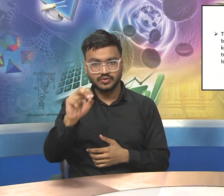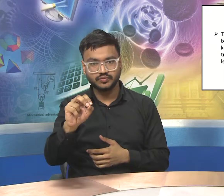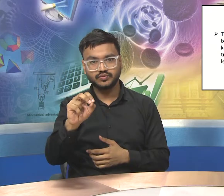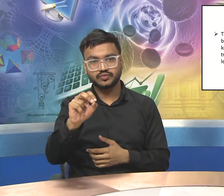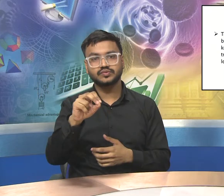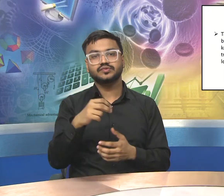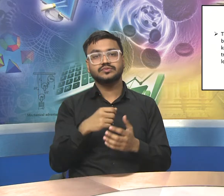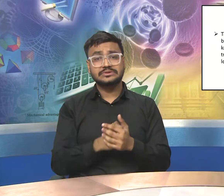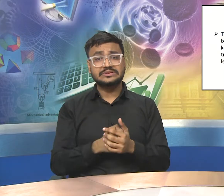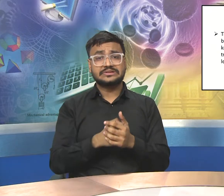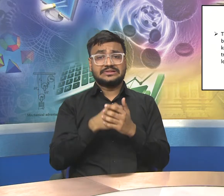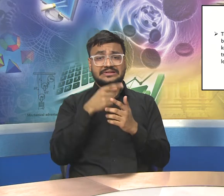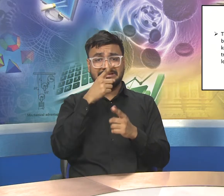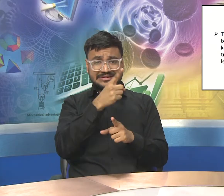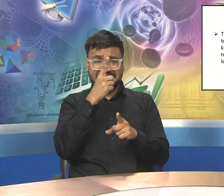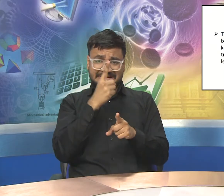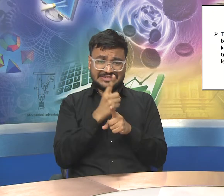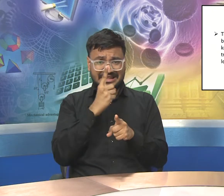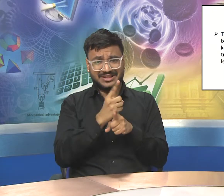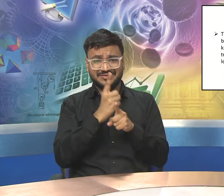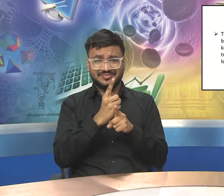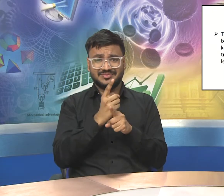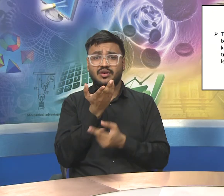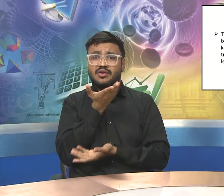800 deaf schools in the country.